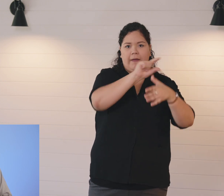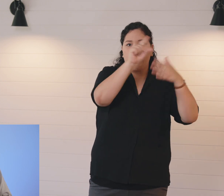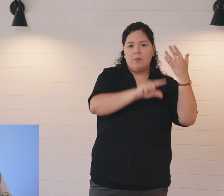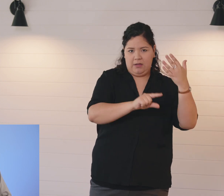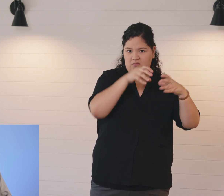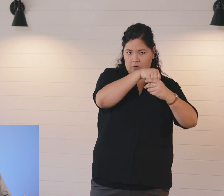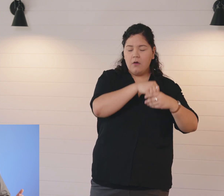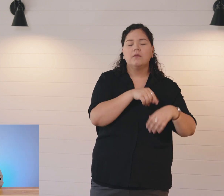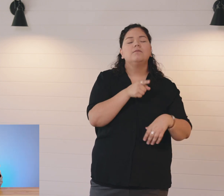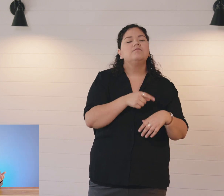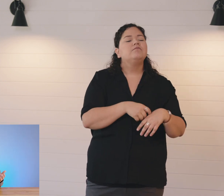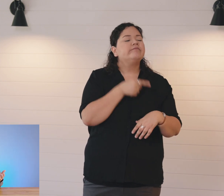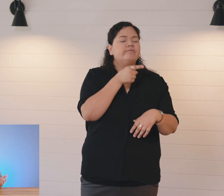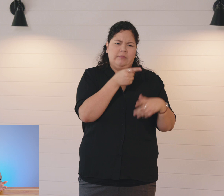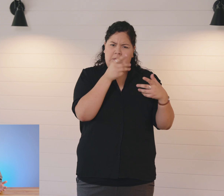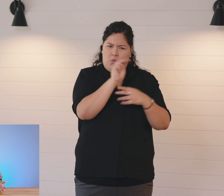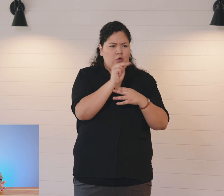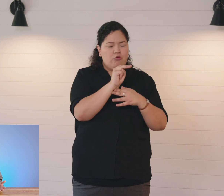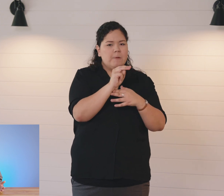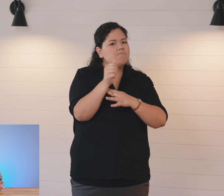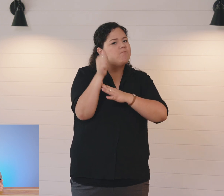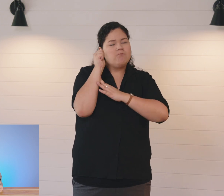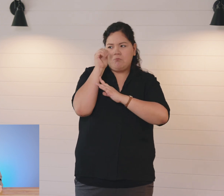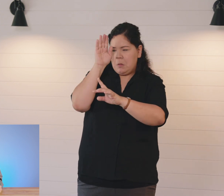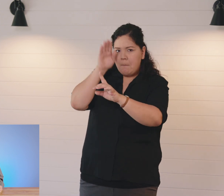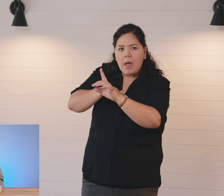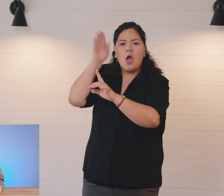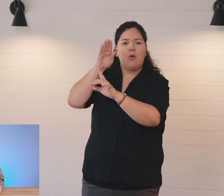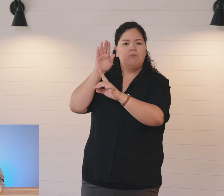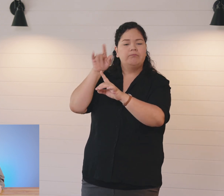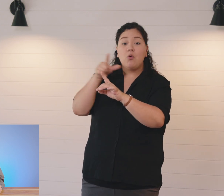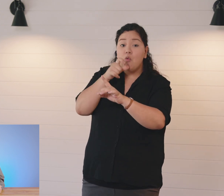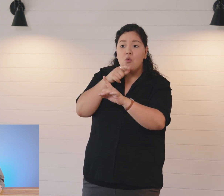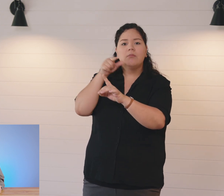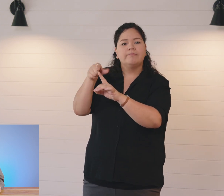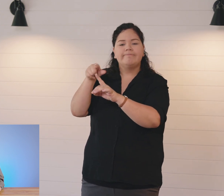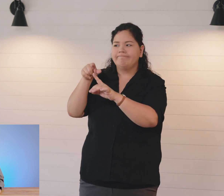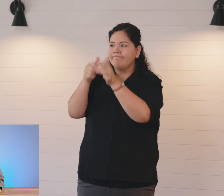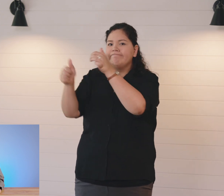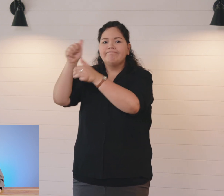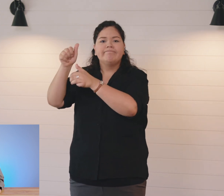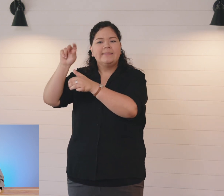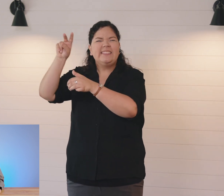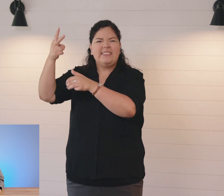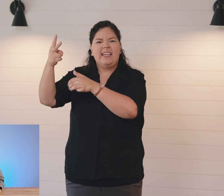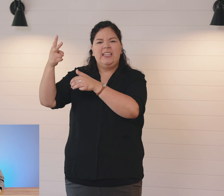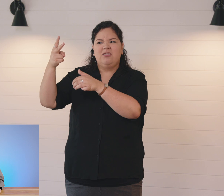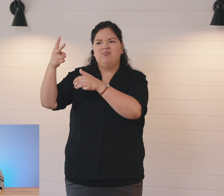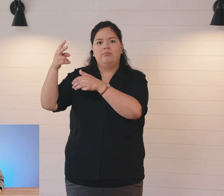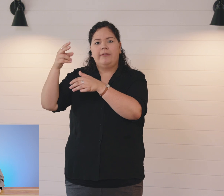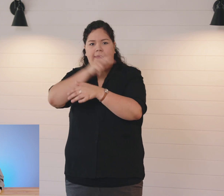government, he won't bow to the second-in-command guy in the entire empire, a guy named